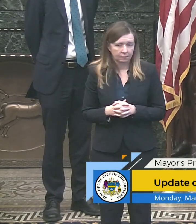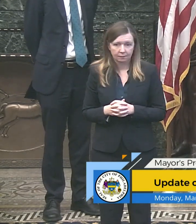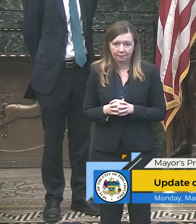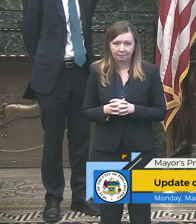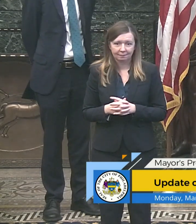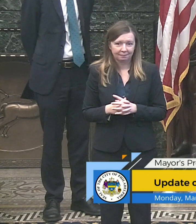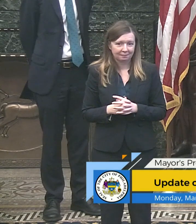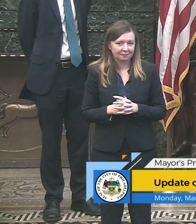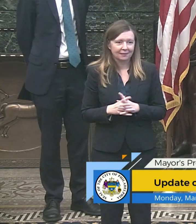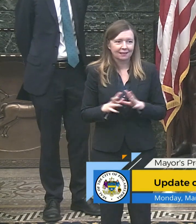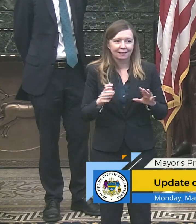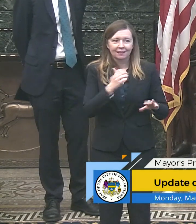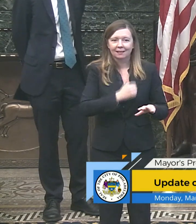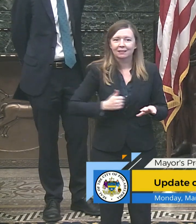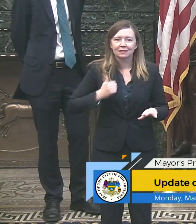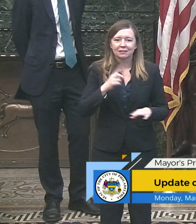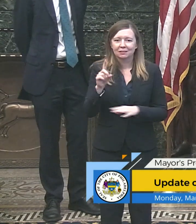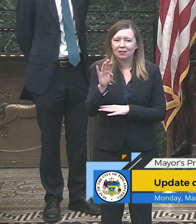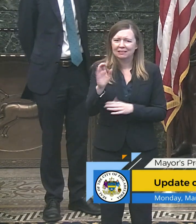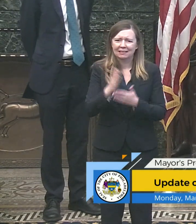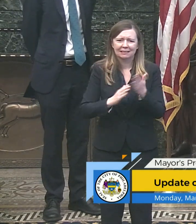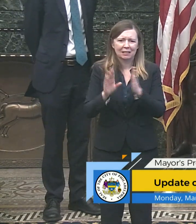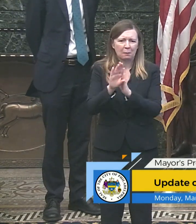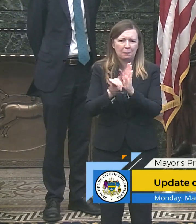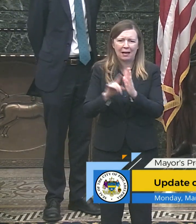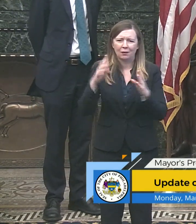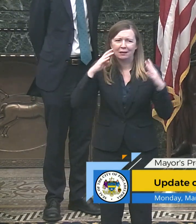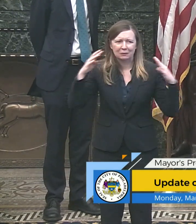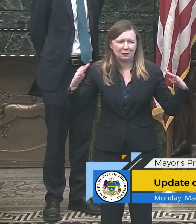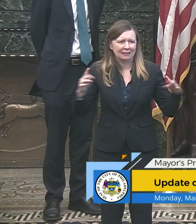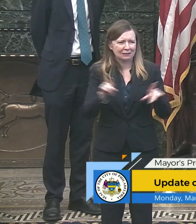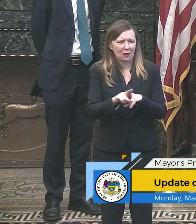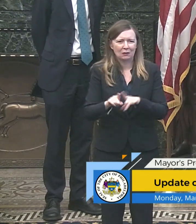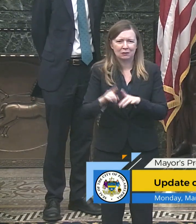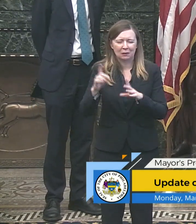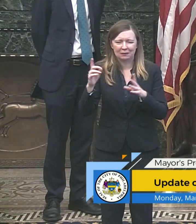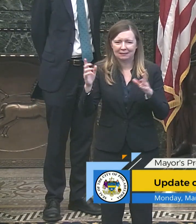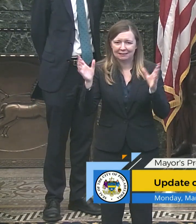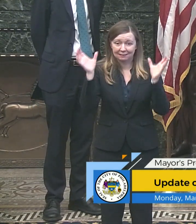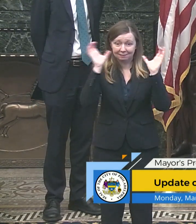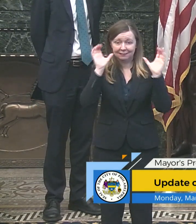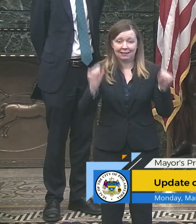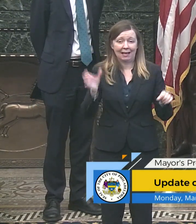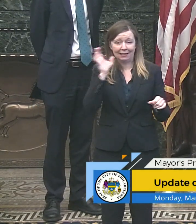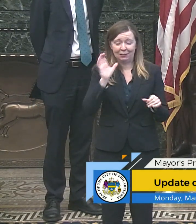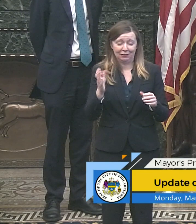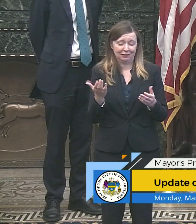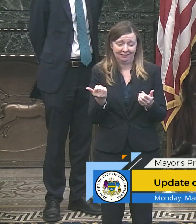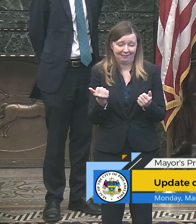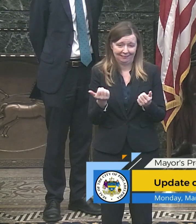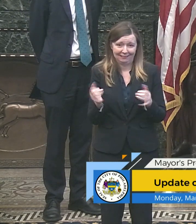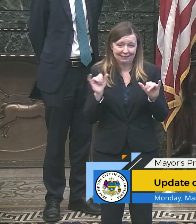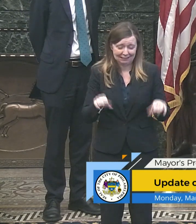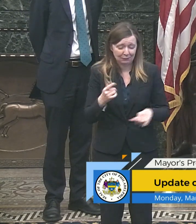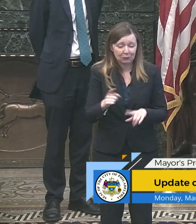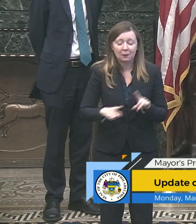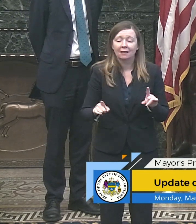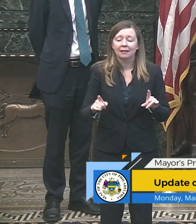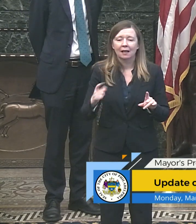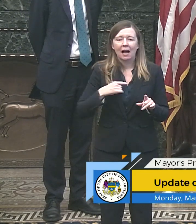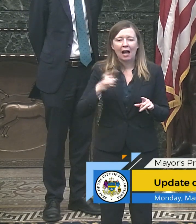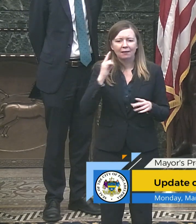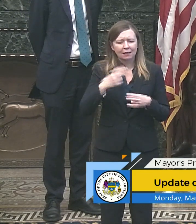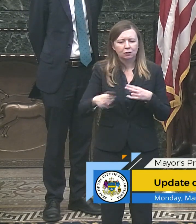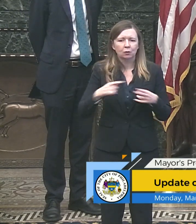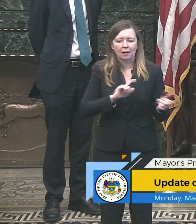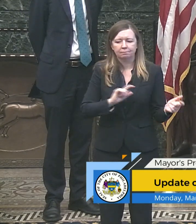I know. Sorry, Denise. There's some background noise as well. It comes through almost as clear as you. I think, in short, and